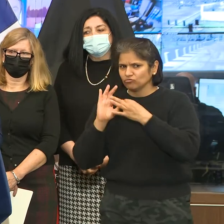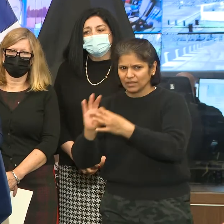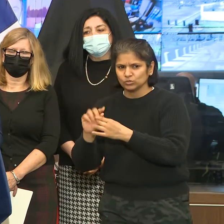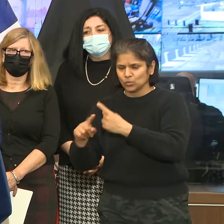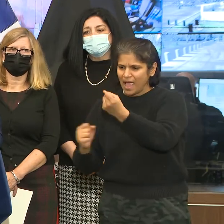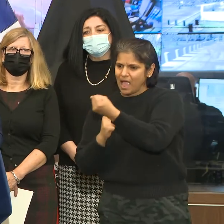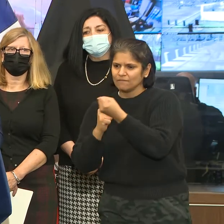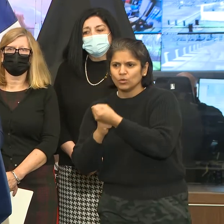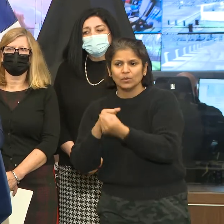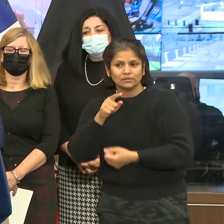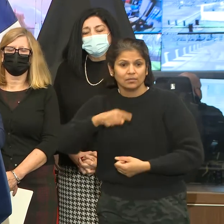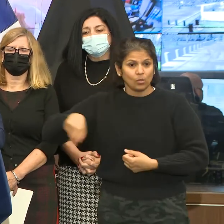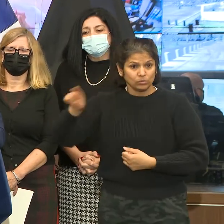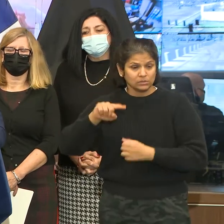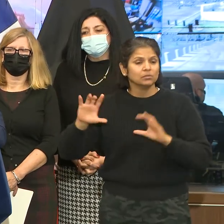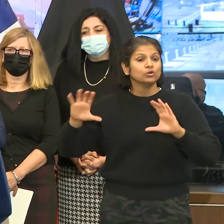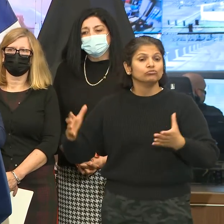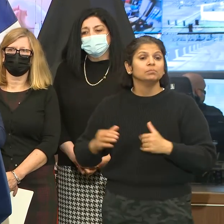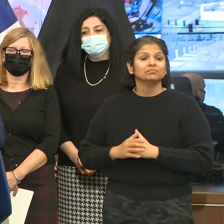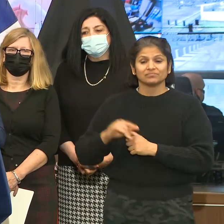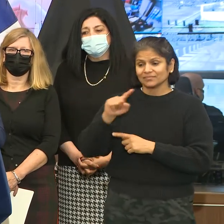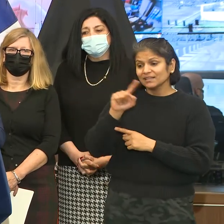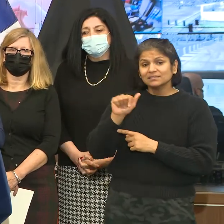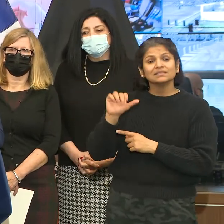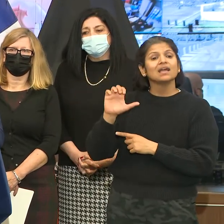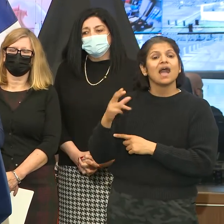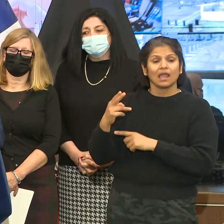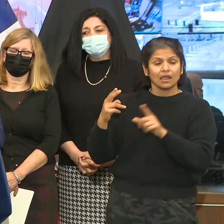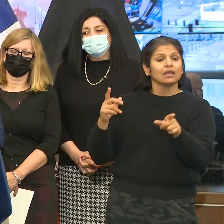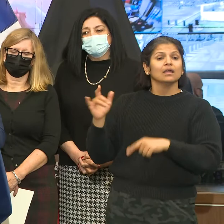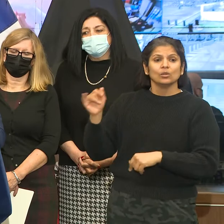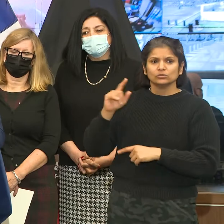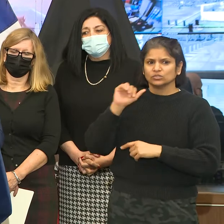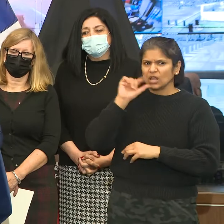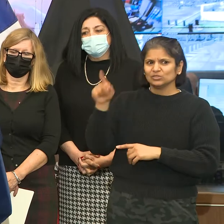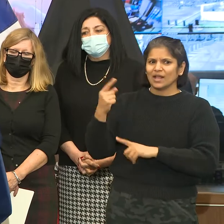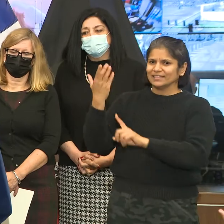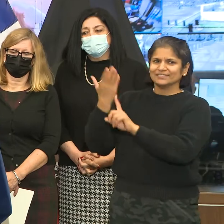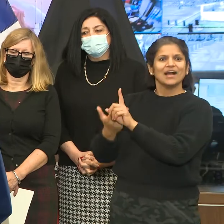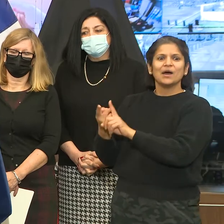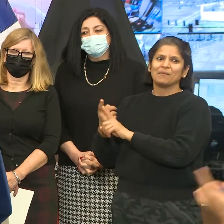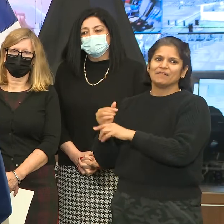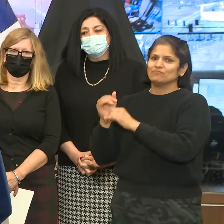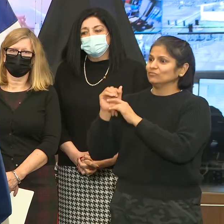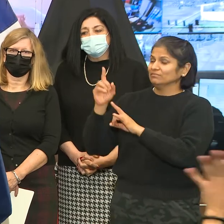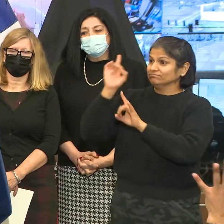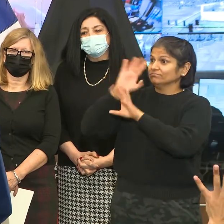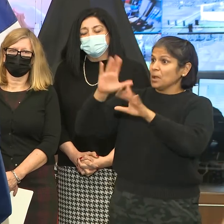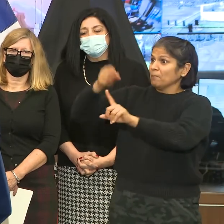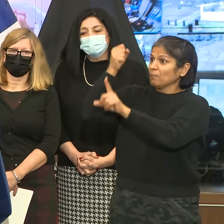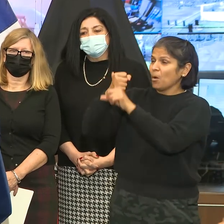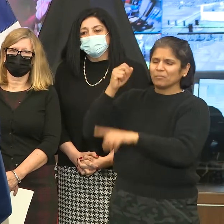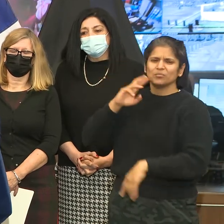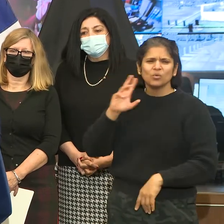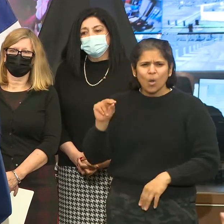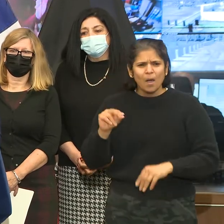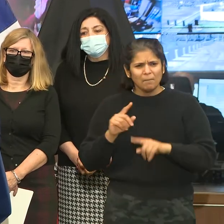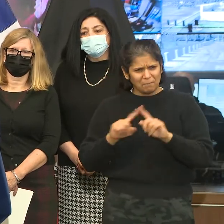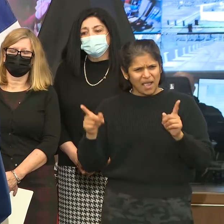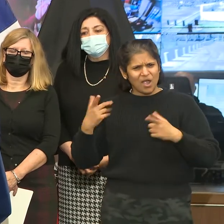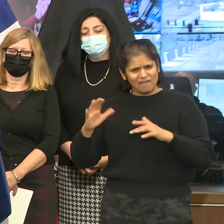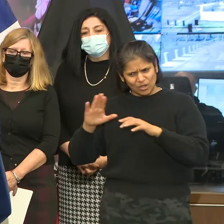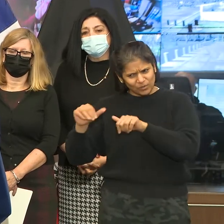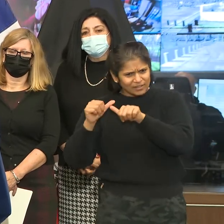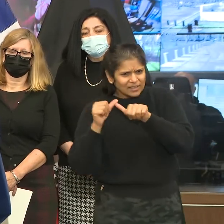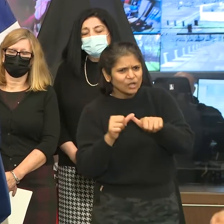city. Zach knows it's not only those moments of crisis, but it's continuing to be there for people in